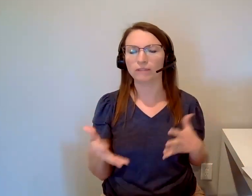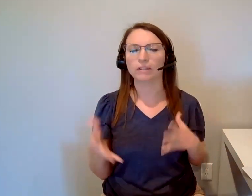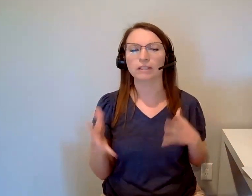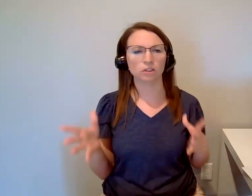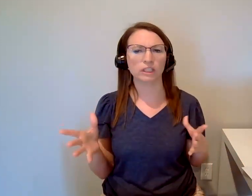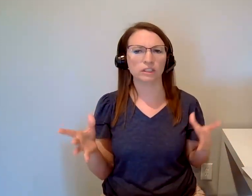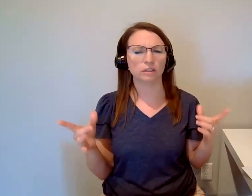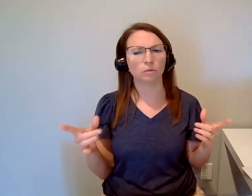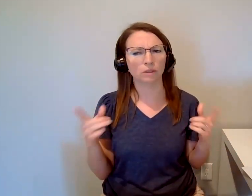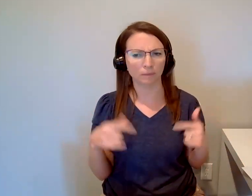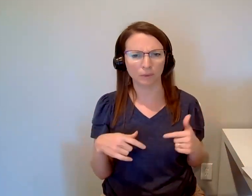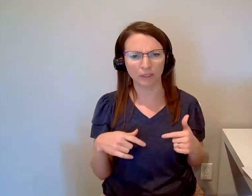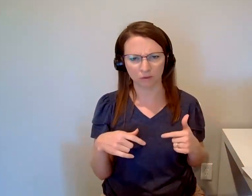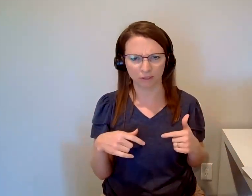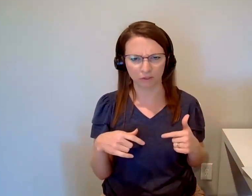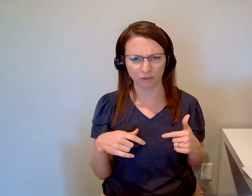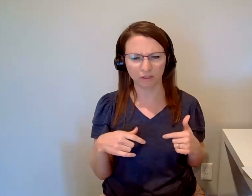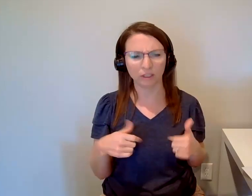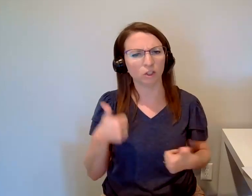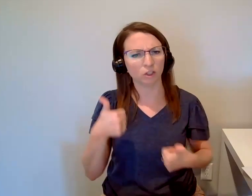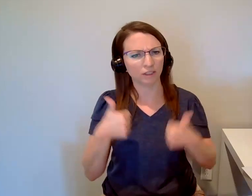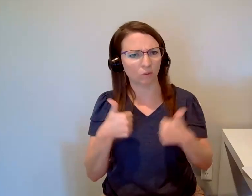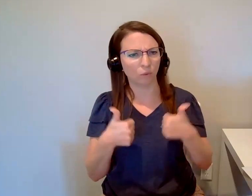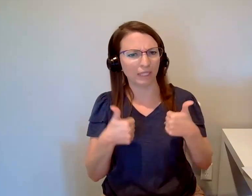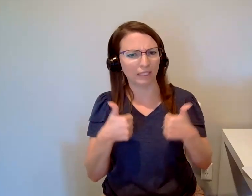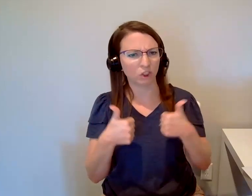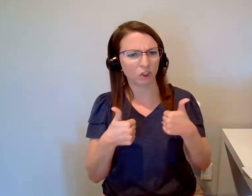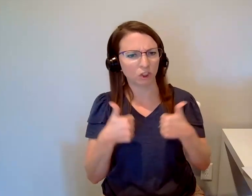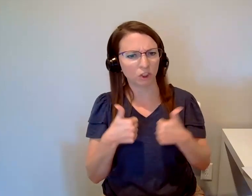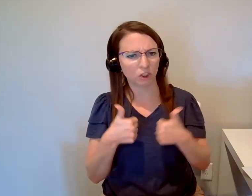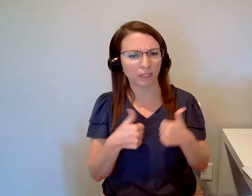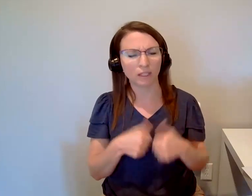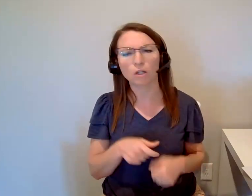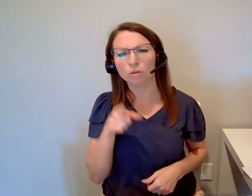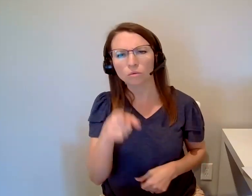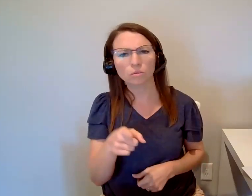that's going to change it into a WH question, and you're going to assign which, okay?